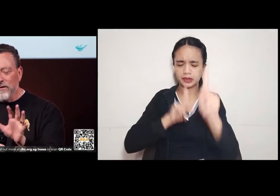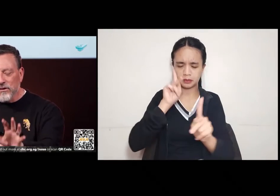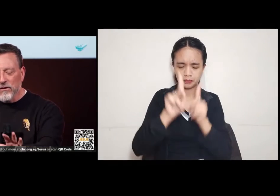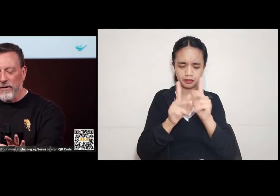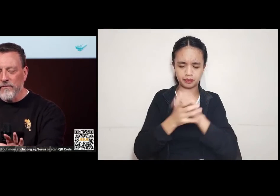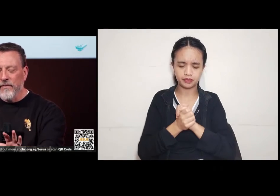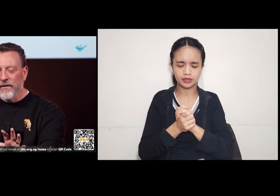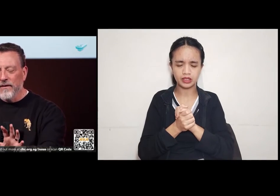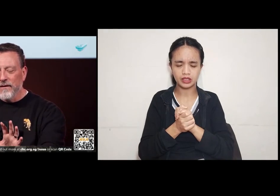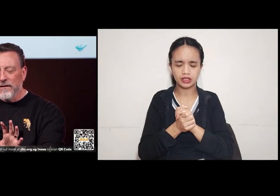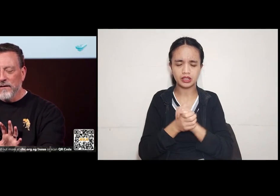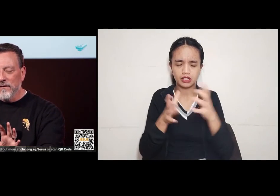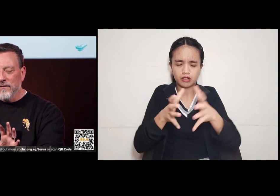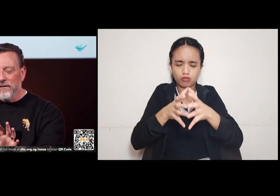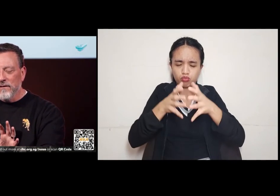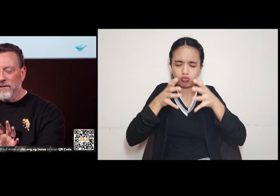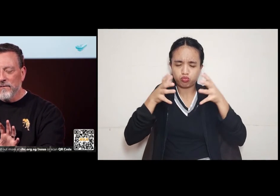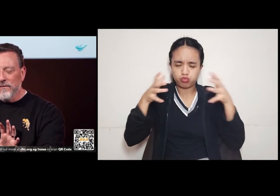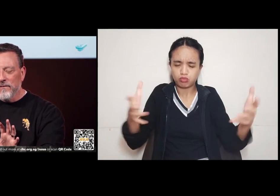your instrument